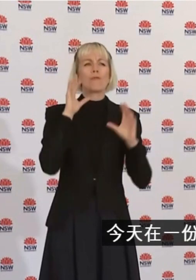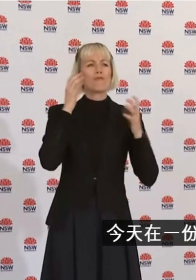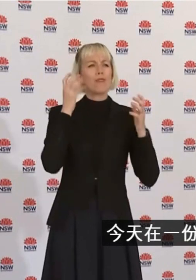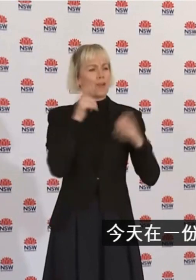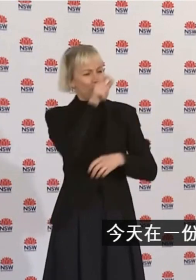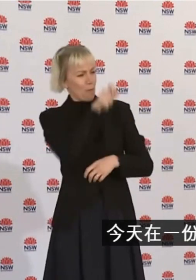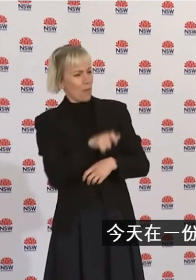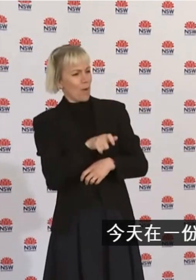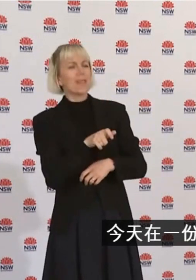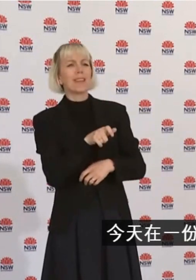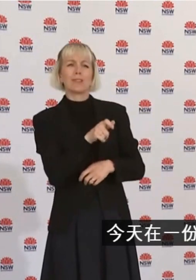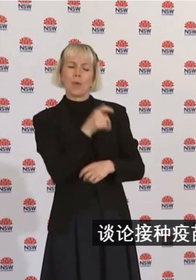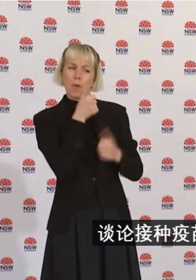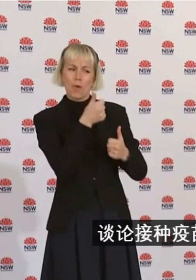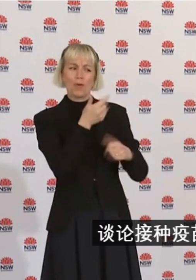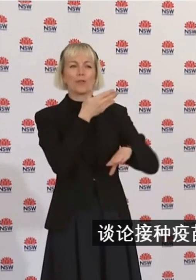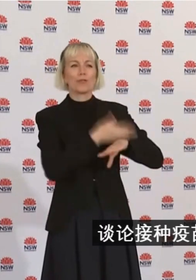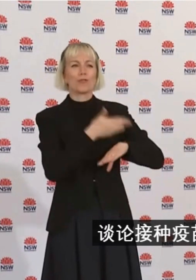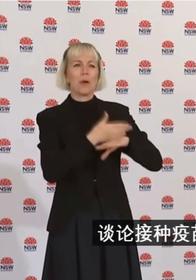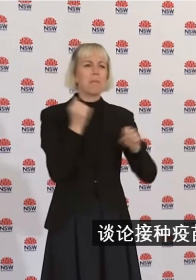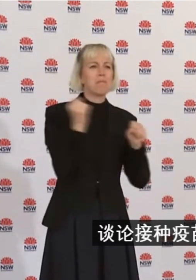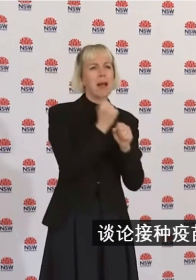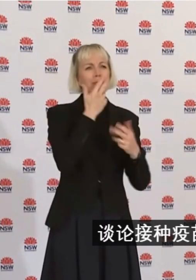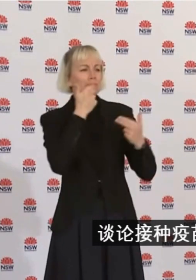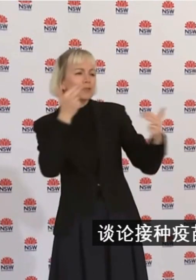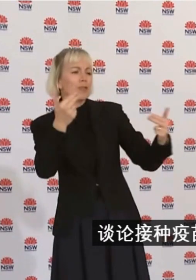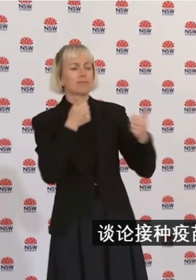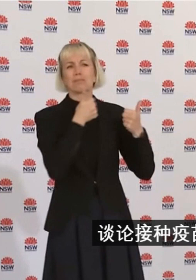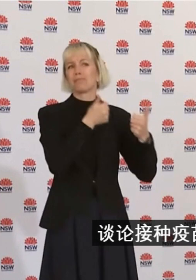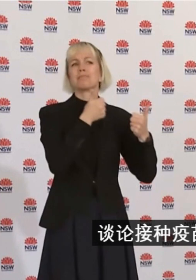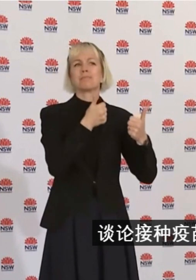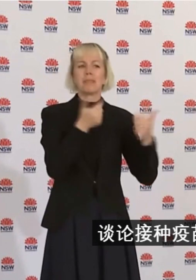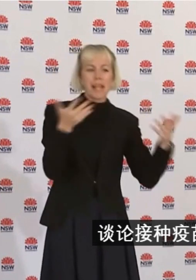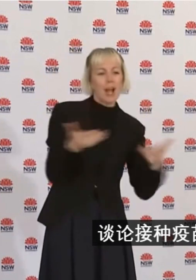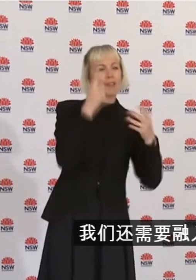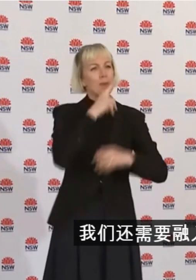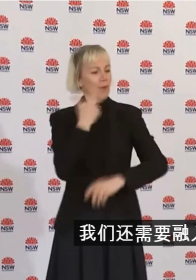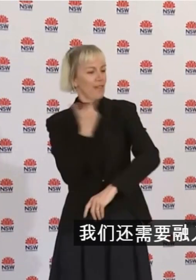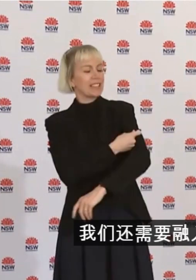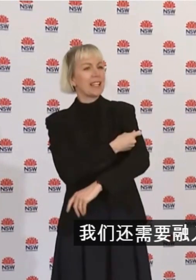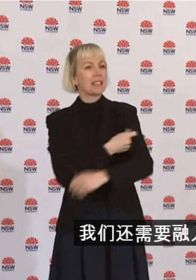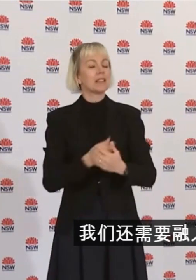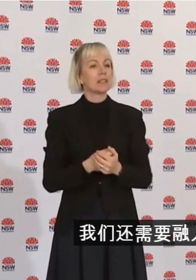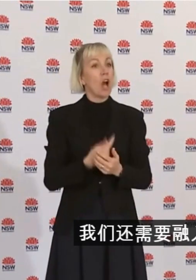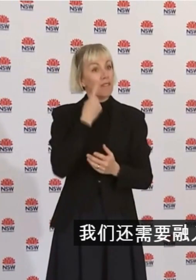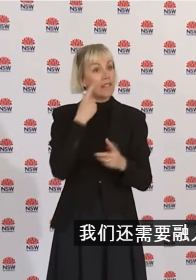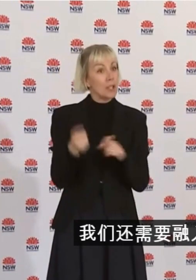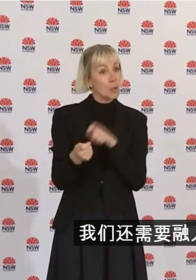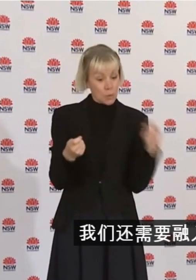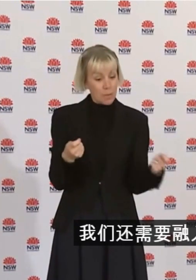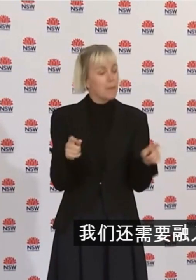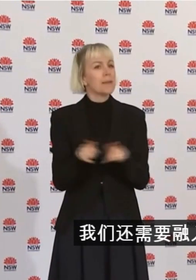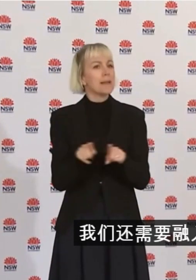whole lot of celebrities who were talking about getting vaccinated. Those are the sorts of positive things that we also need to intermingle